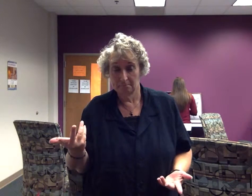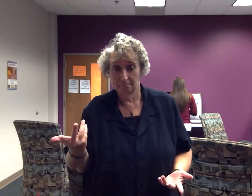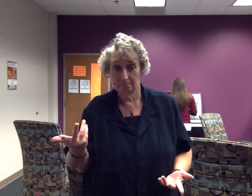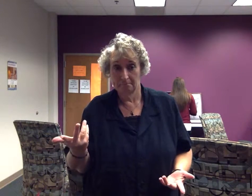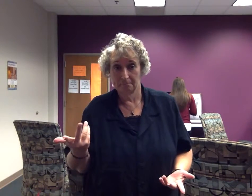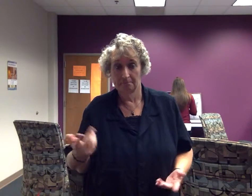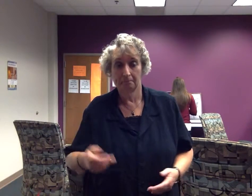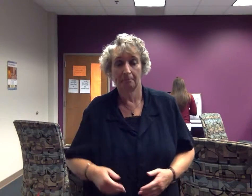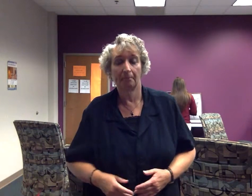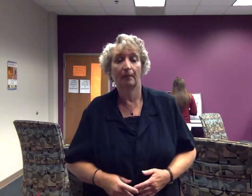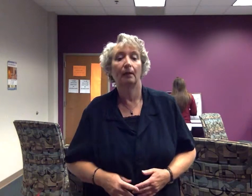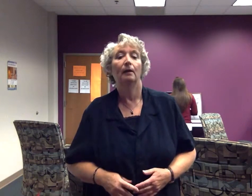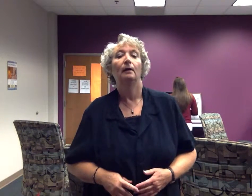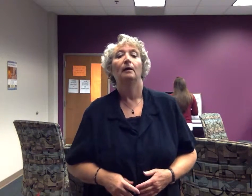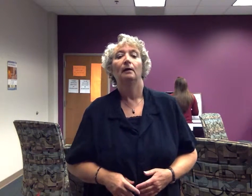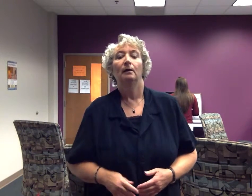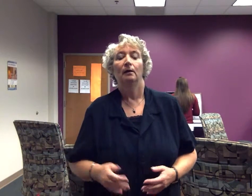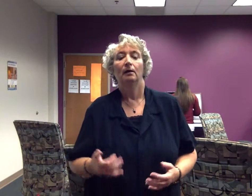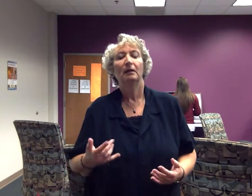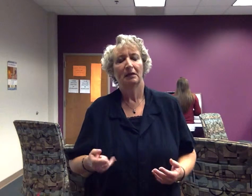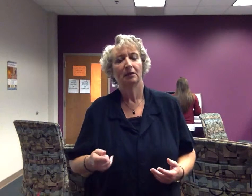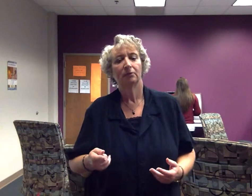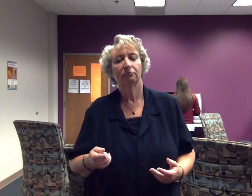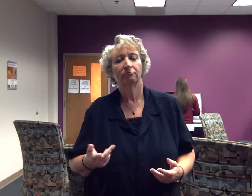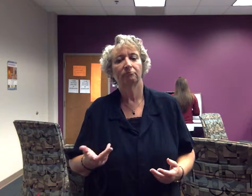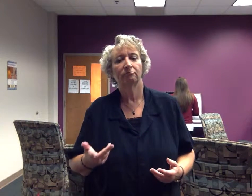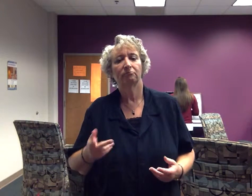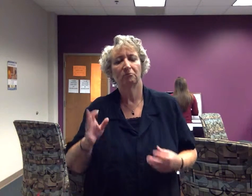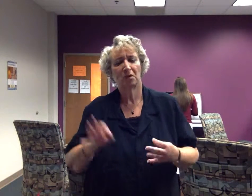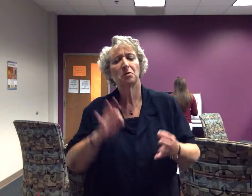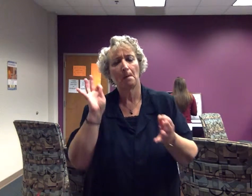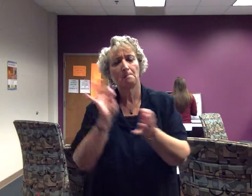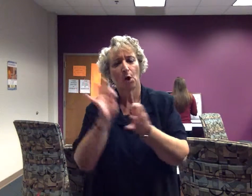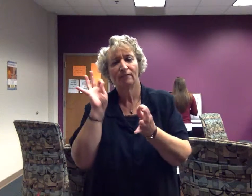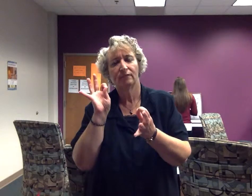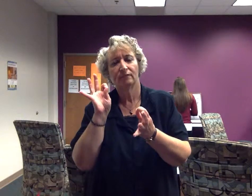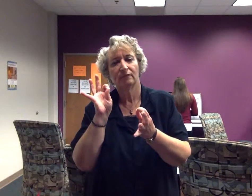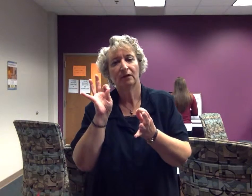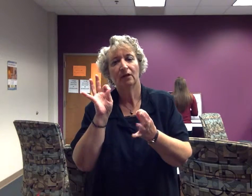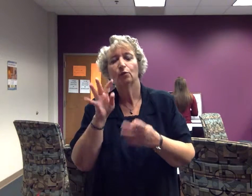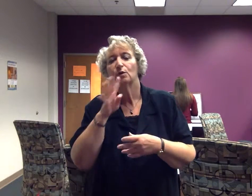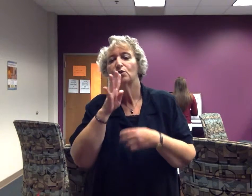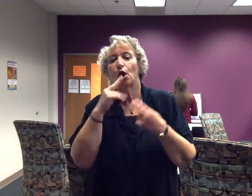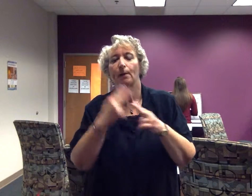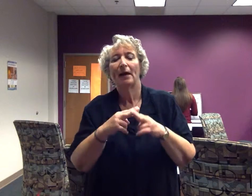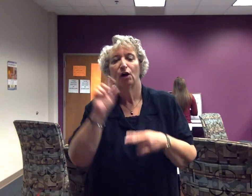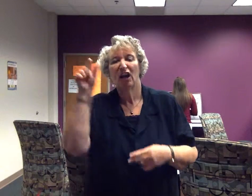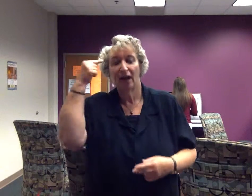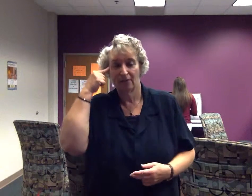All right. Now, this is absolutely perfect because when we talk about government, especially when we talk about interest groups, anybody ever heard that term, interest groups?